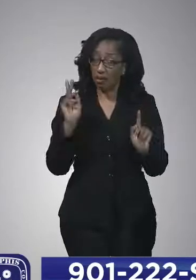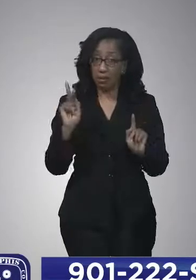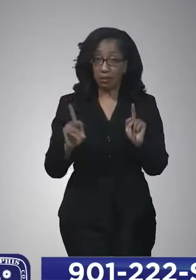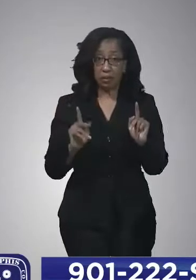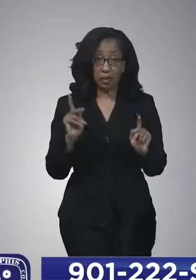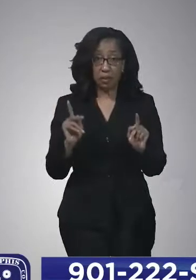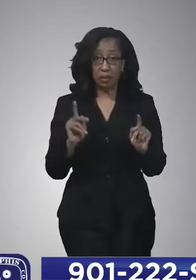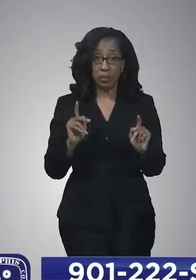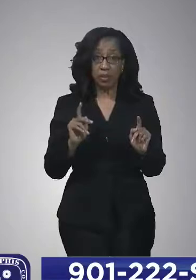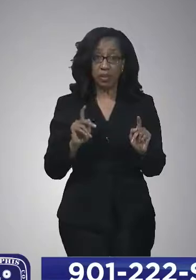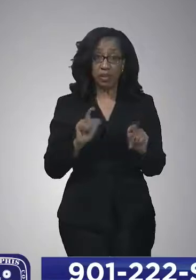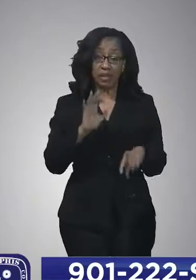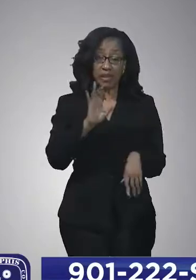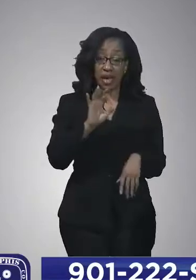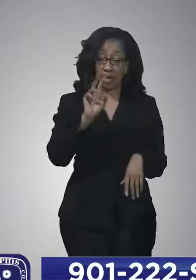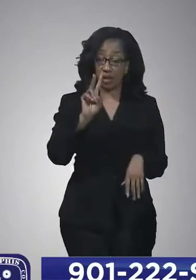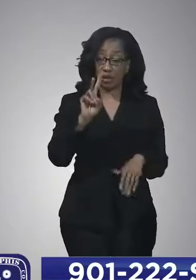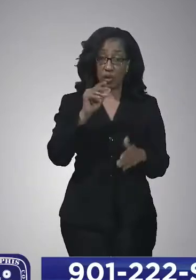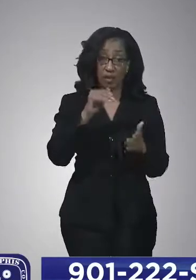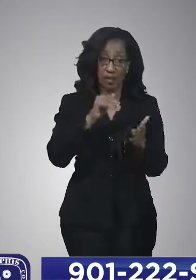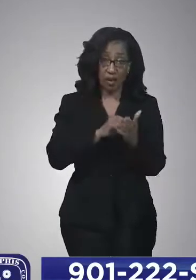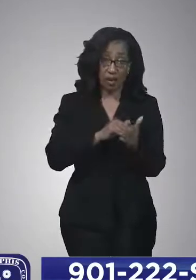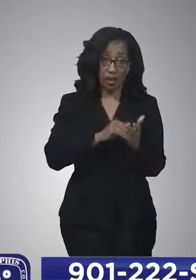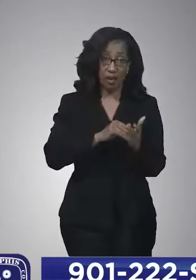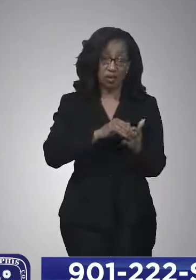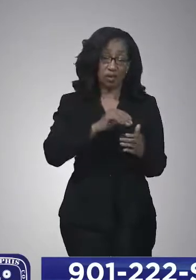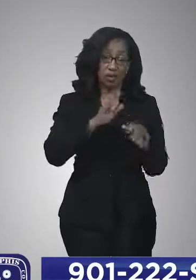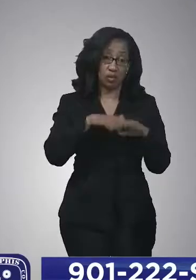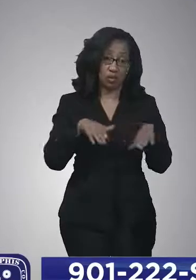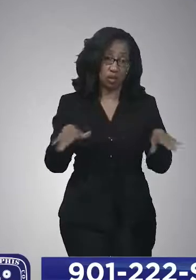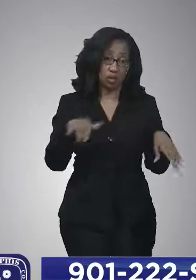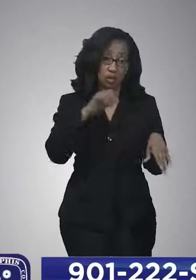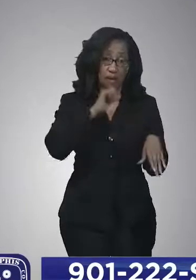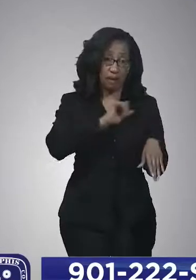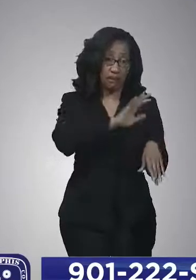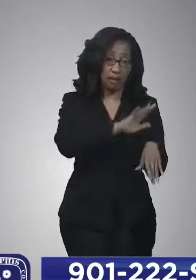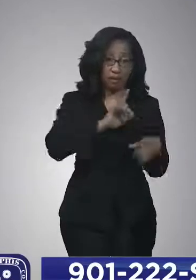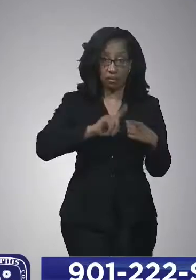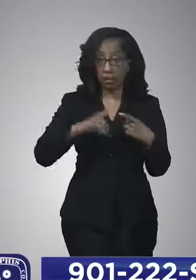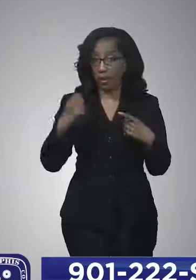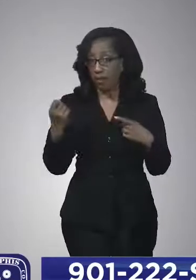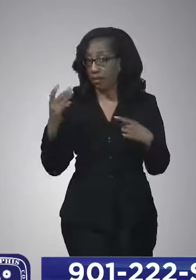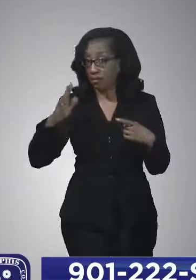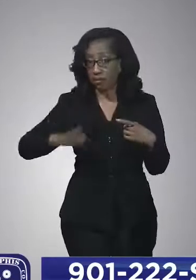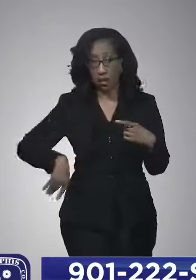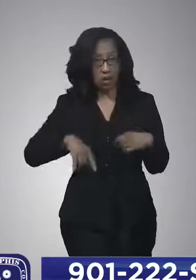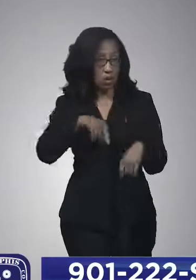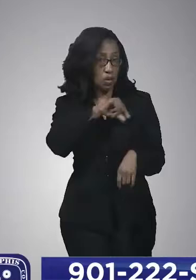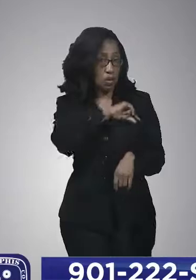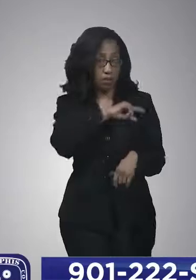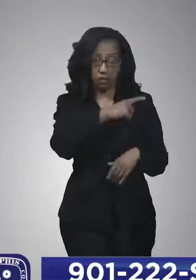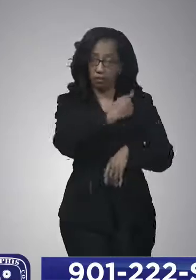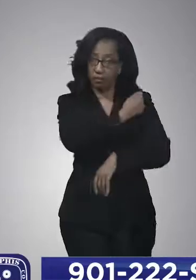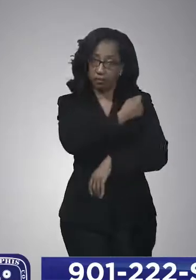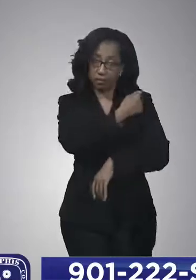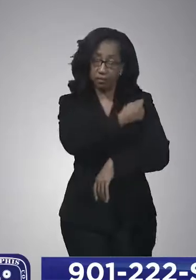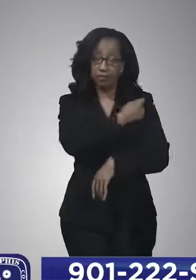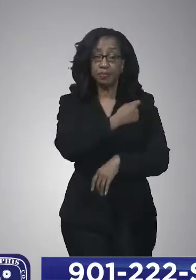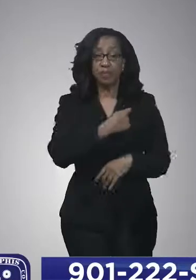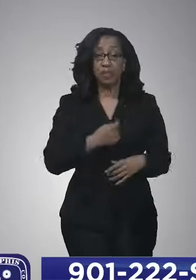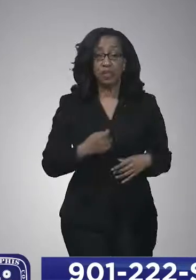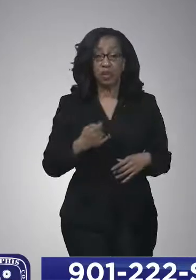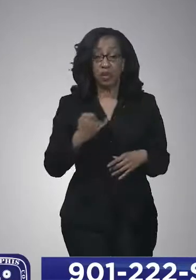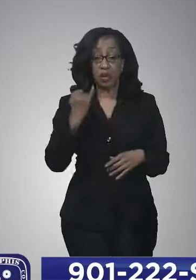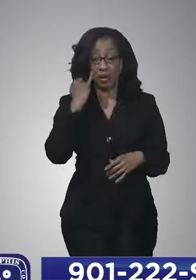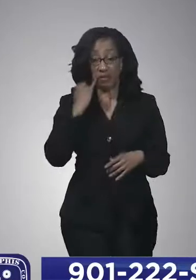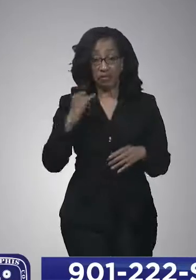those 92,000 5 to 11-year-olds, who are not eligible to be vaccinated. And so if you add them to